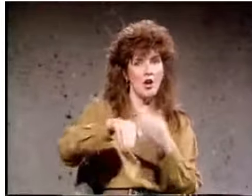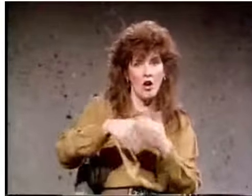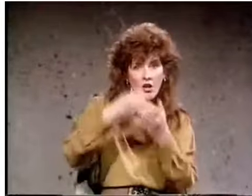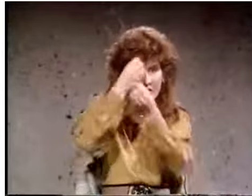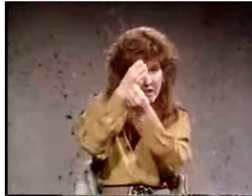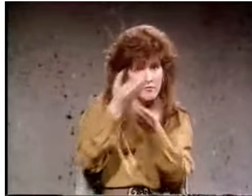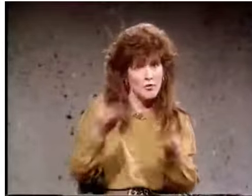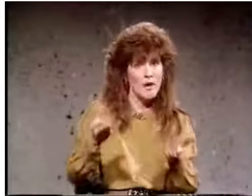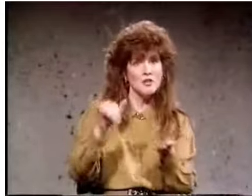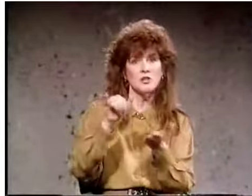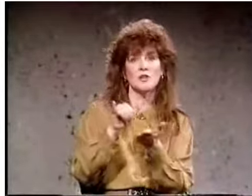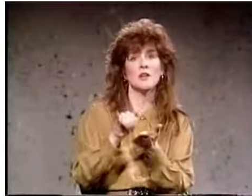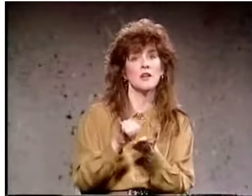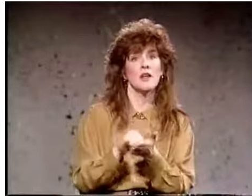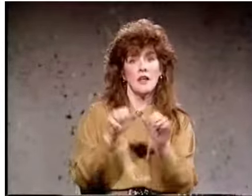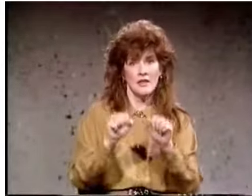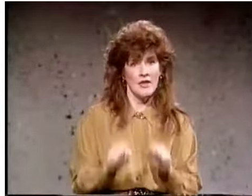You need to practice vocabulary word.